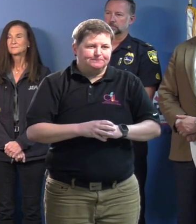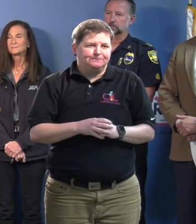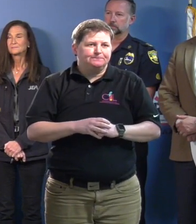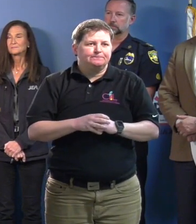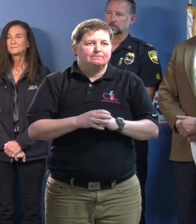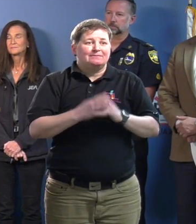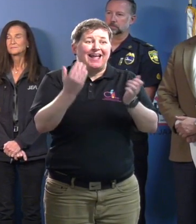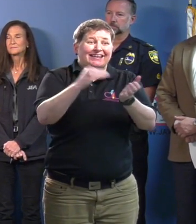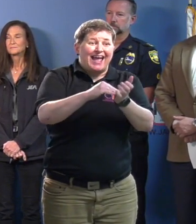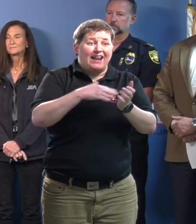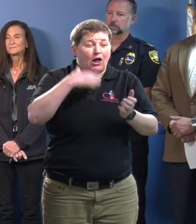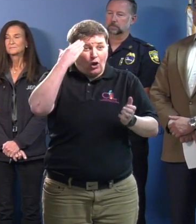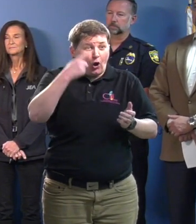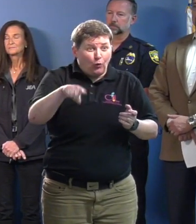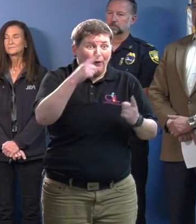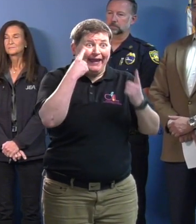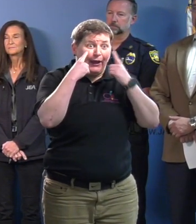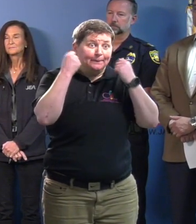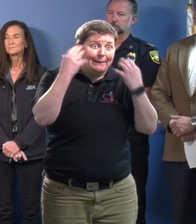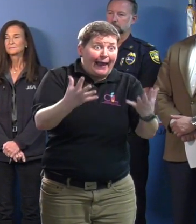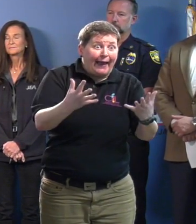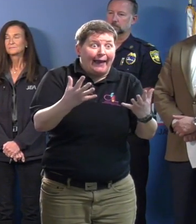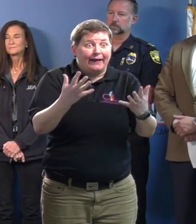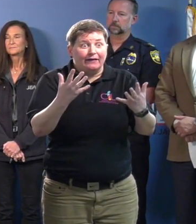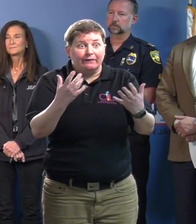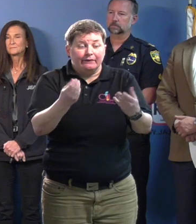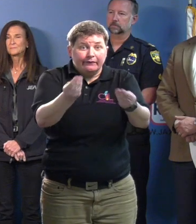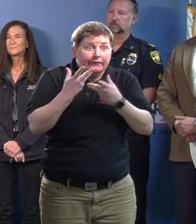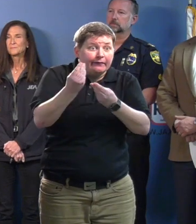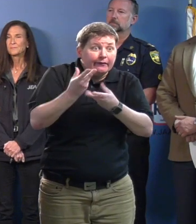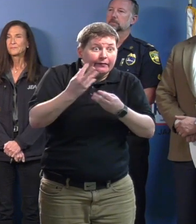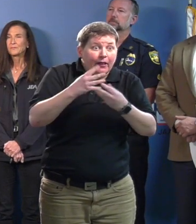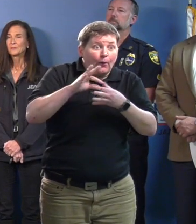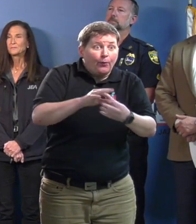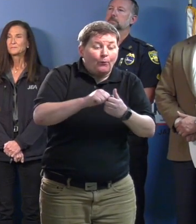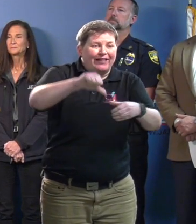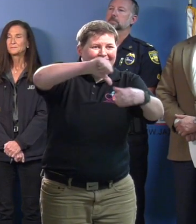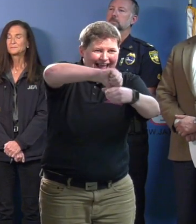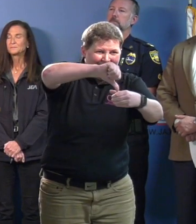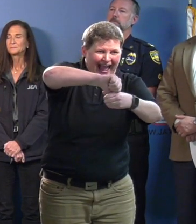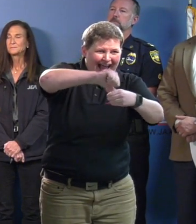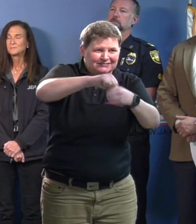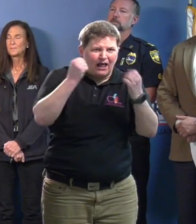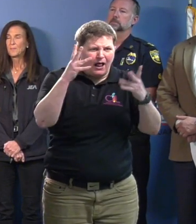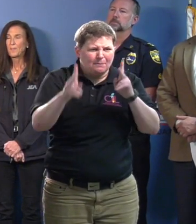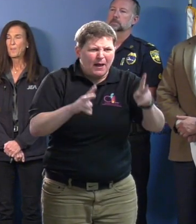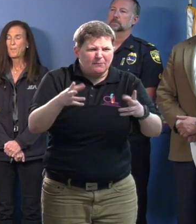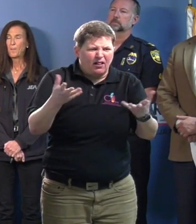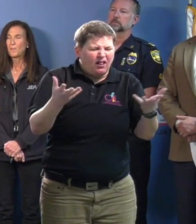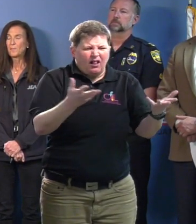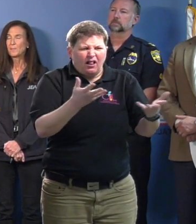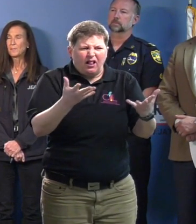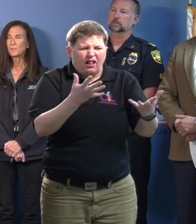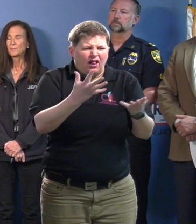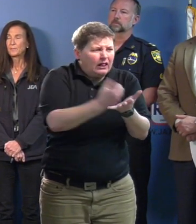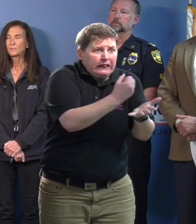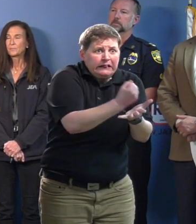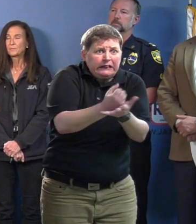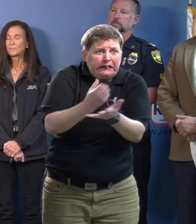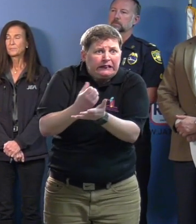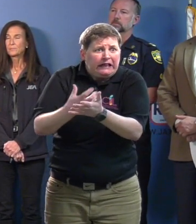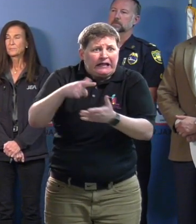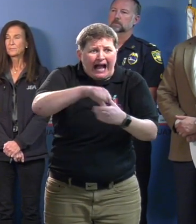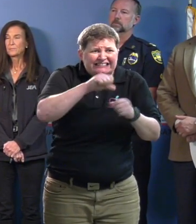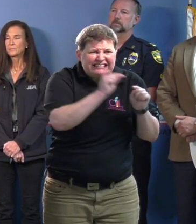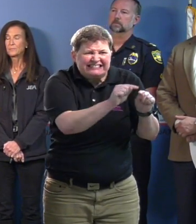know we're hearing a lot of reports about gas. A lot of people have been getting gas at certain gas stations. We still have plenty of gas, although it